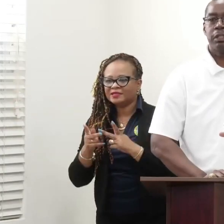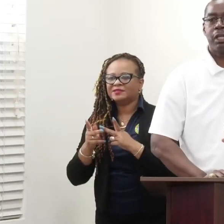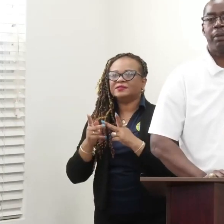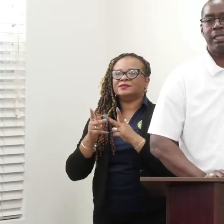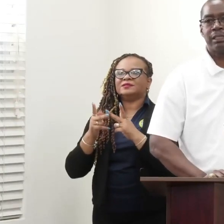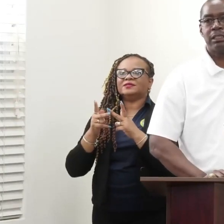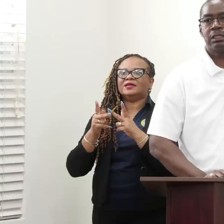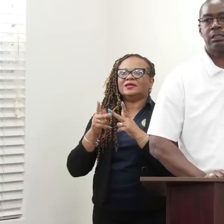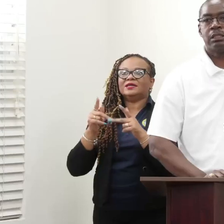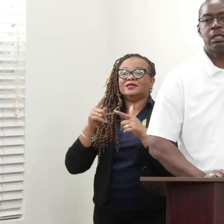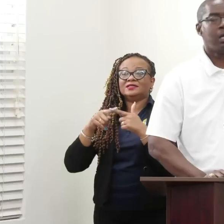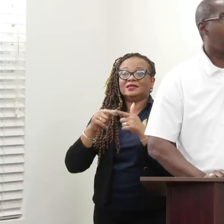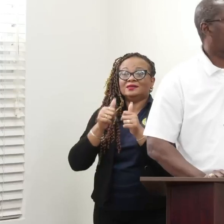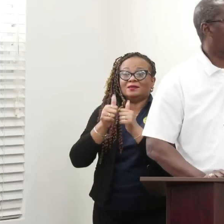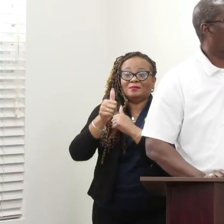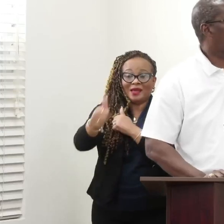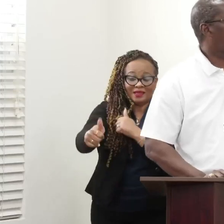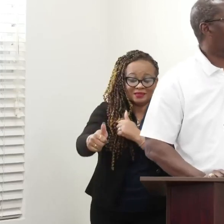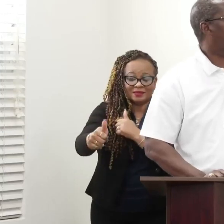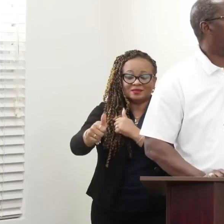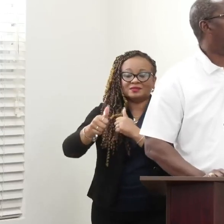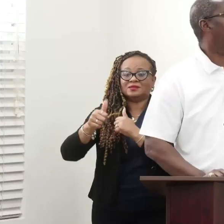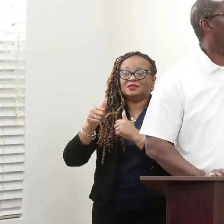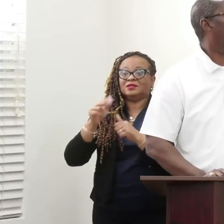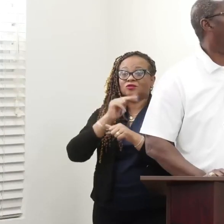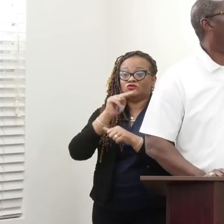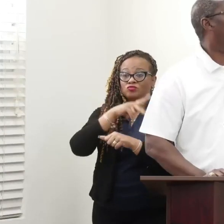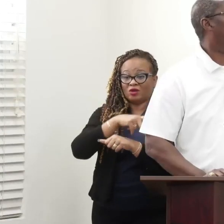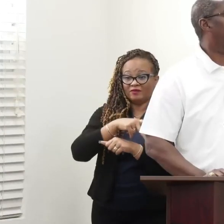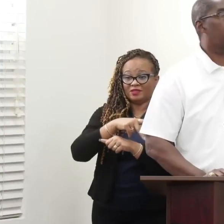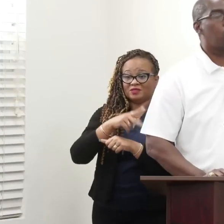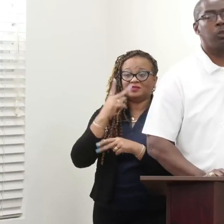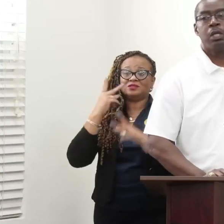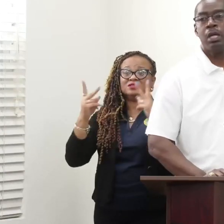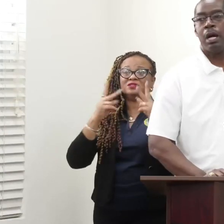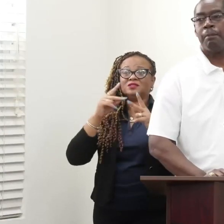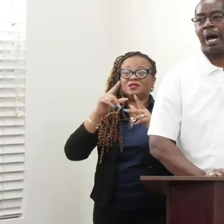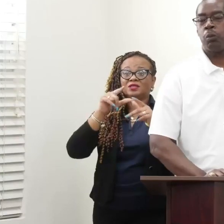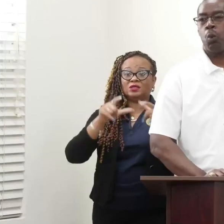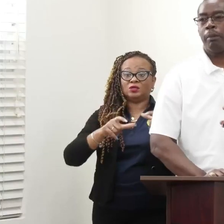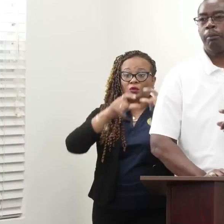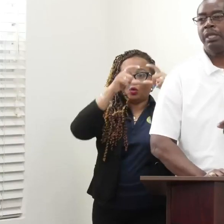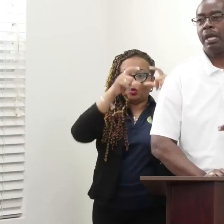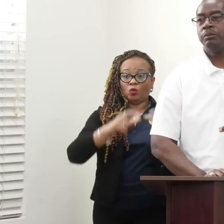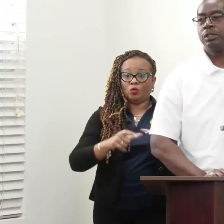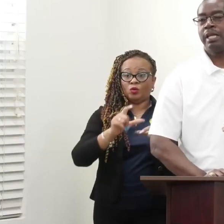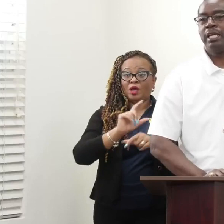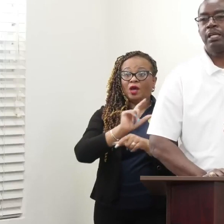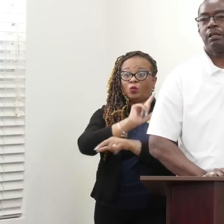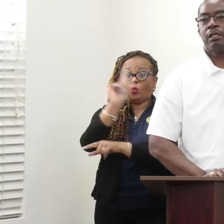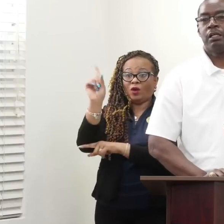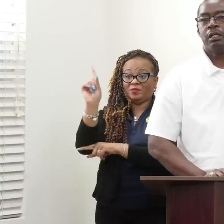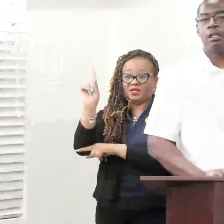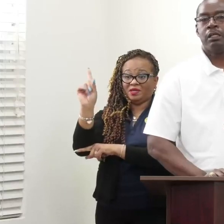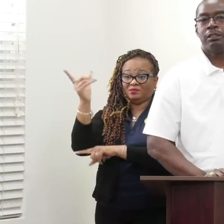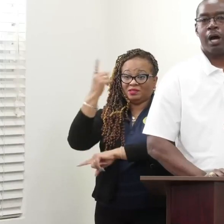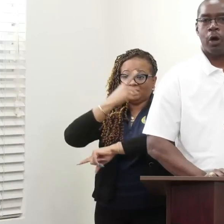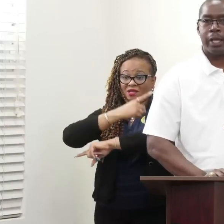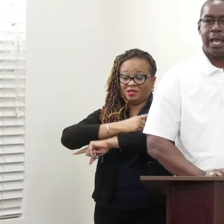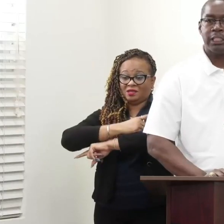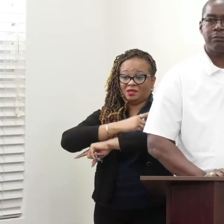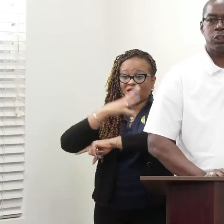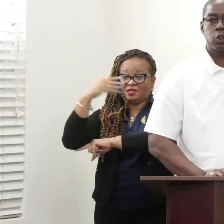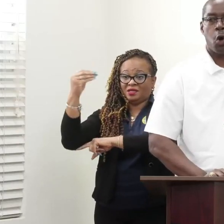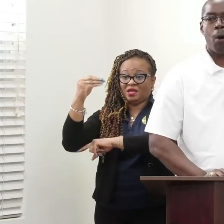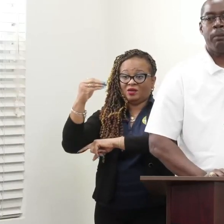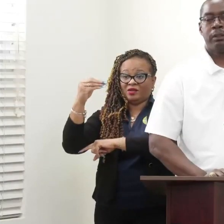storm until it passes. As far as New Providence is concerned, you can see in the cone, at 1 p.m. today, the